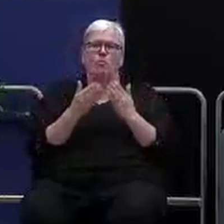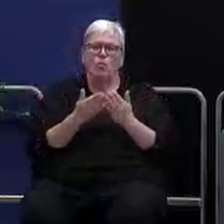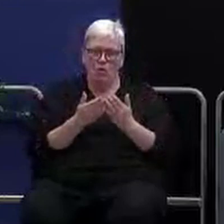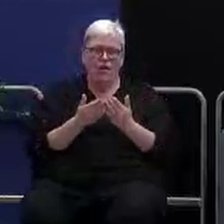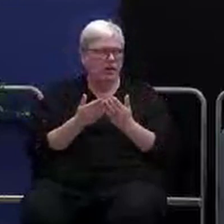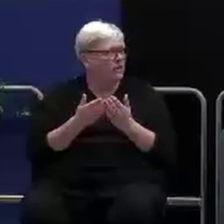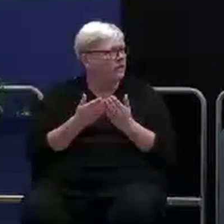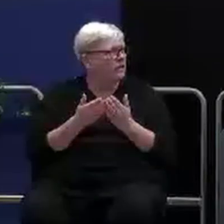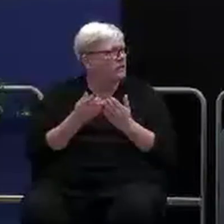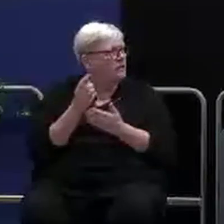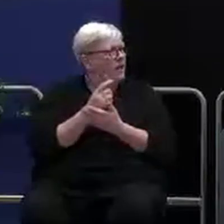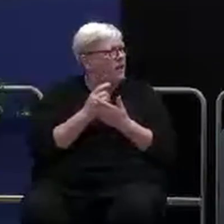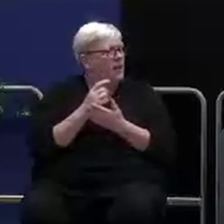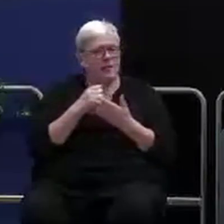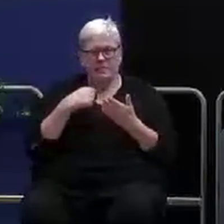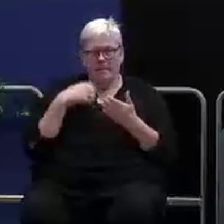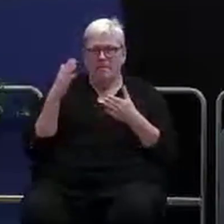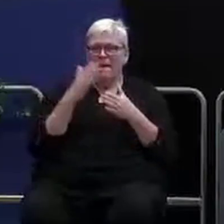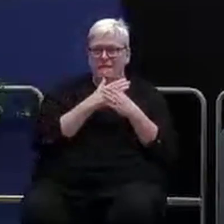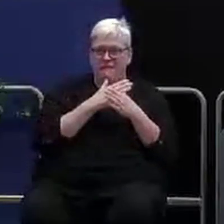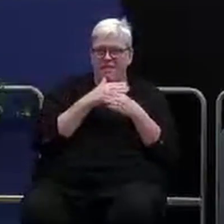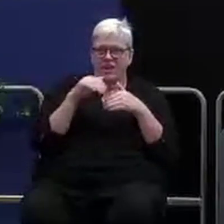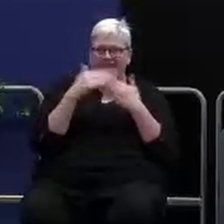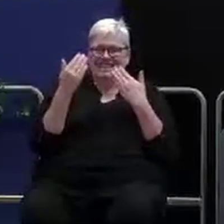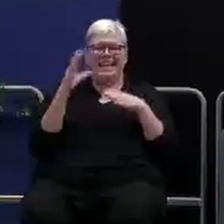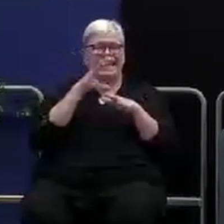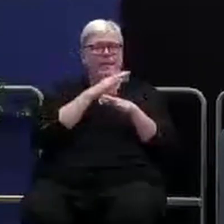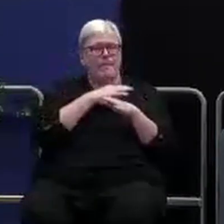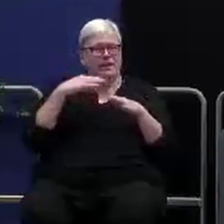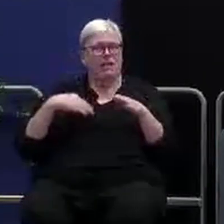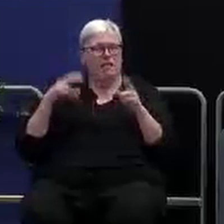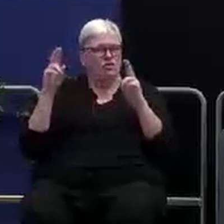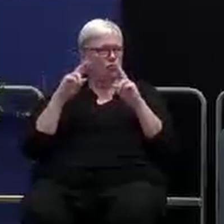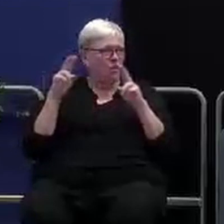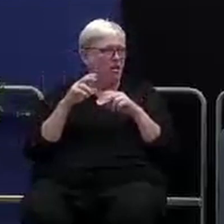it's about my first day at medical school.